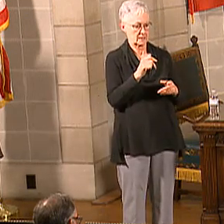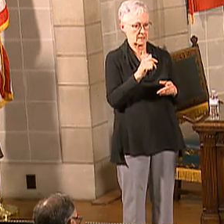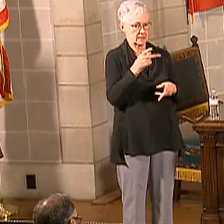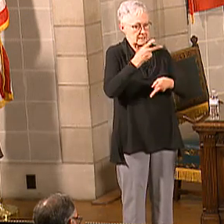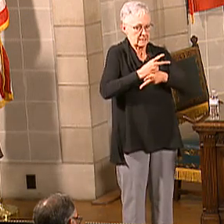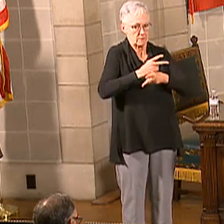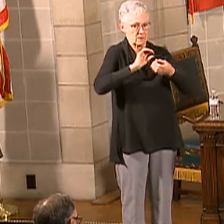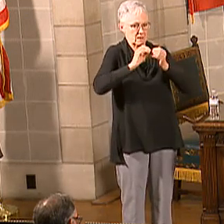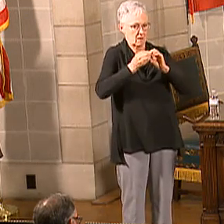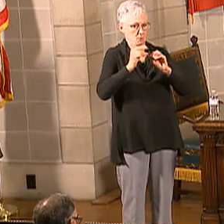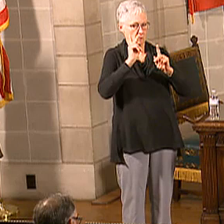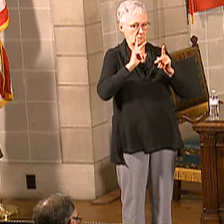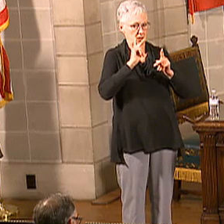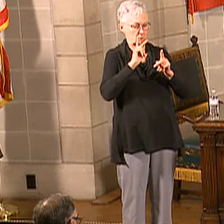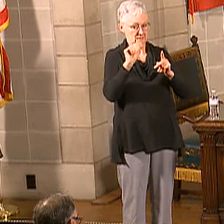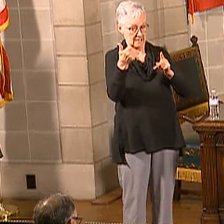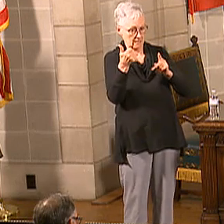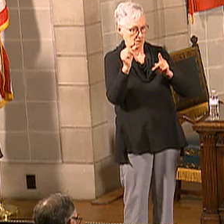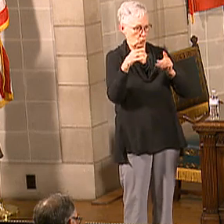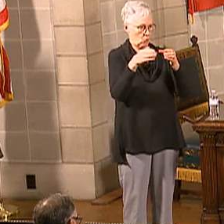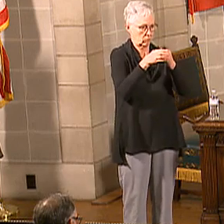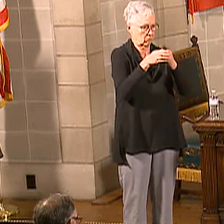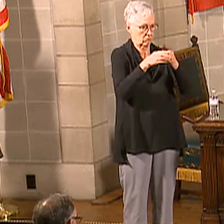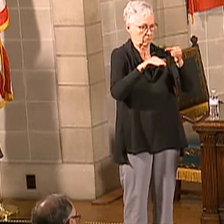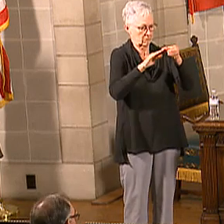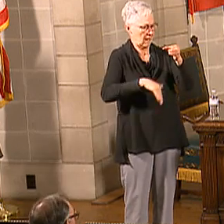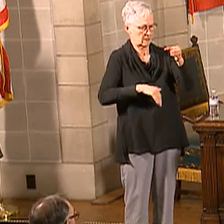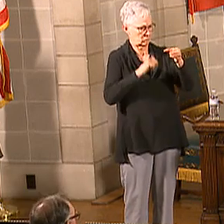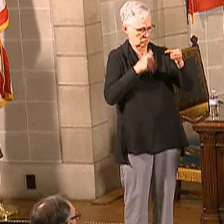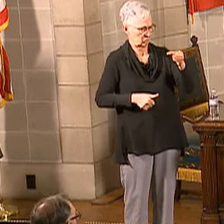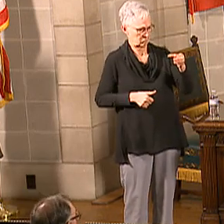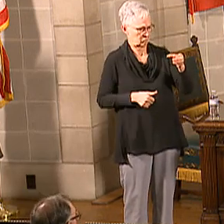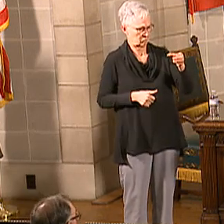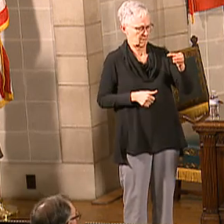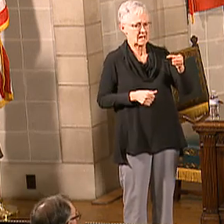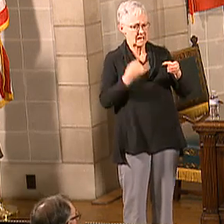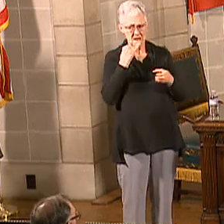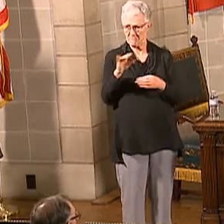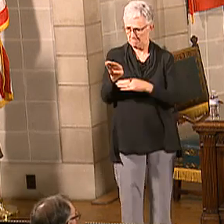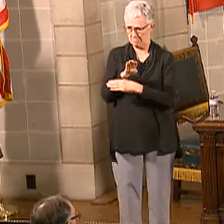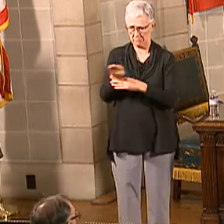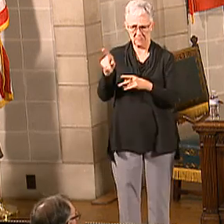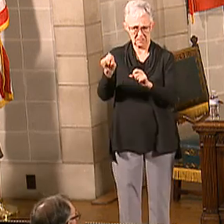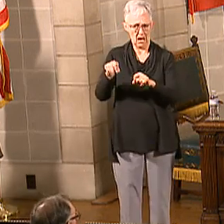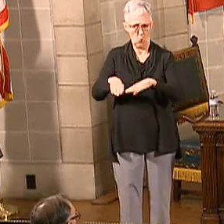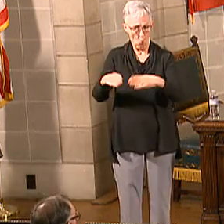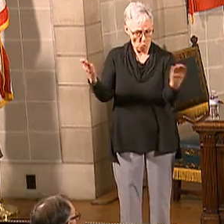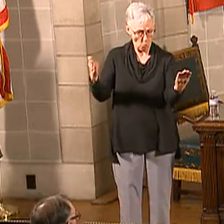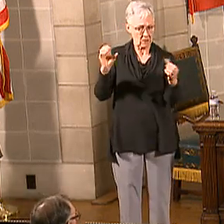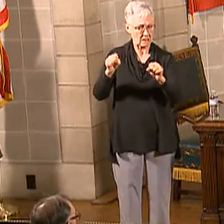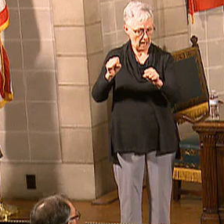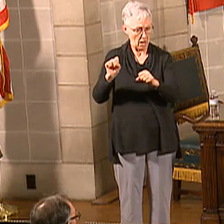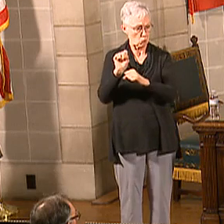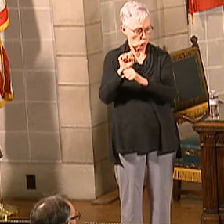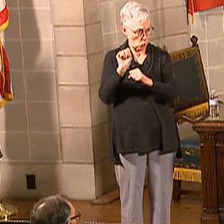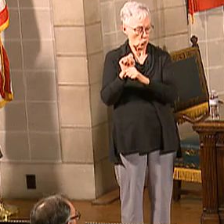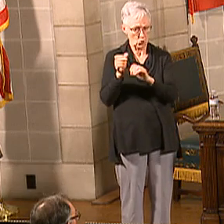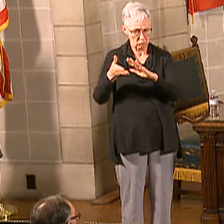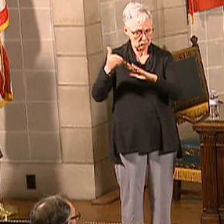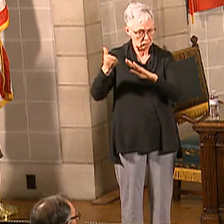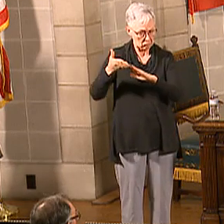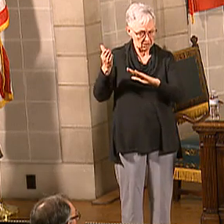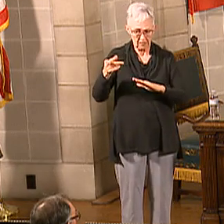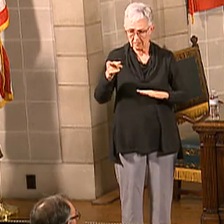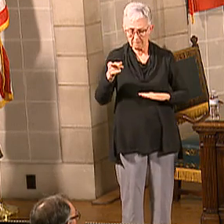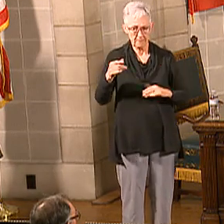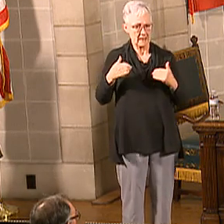keeping those groups to 10 people or less is what you're really trying to do. So if you can have a business that can function, for example, we talked about by having